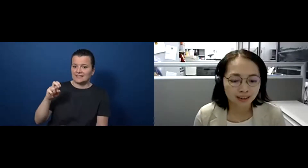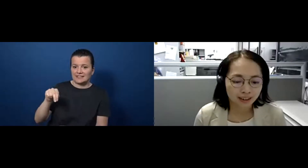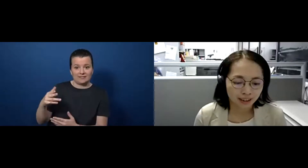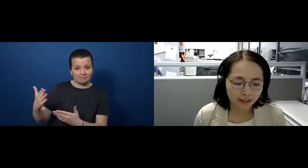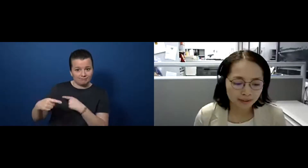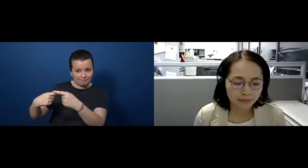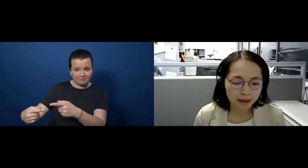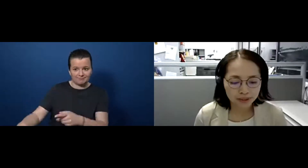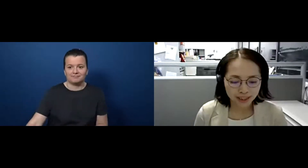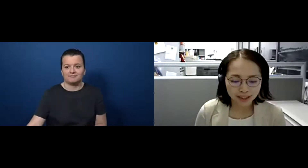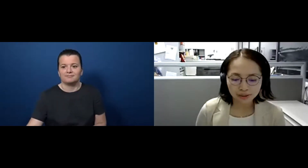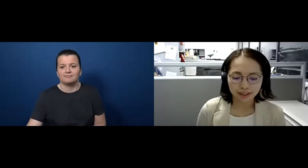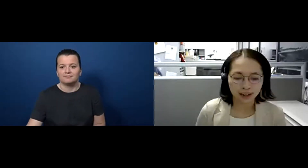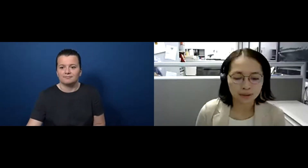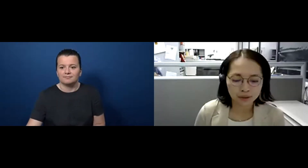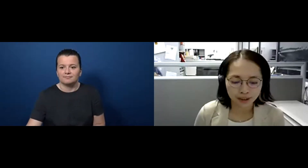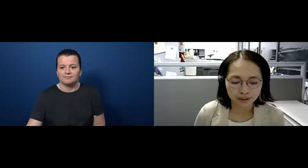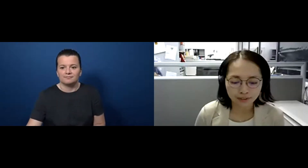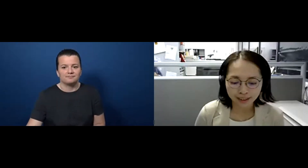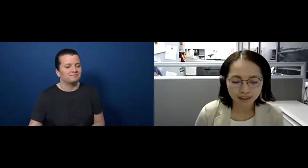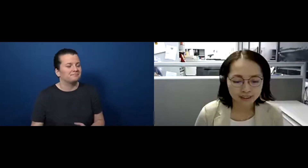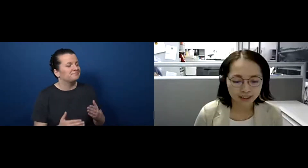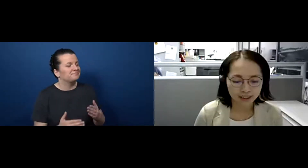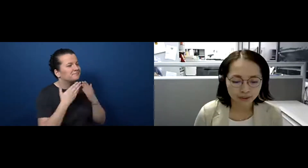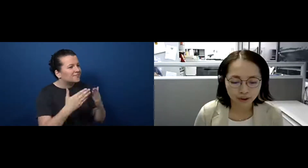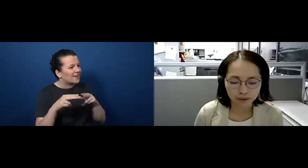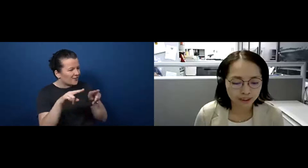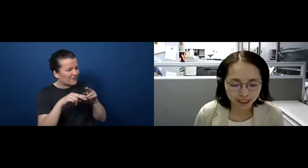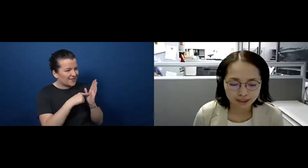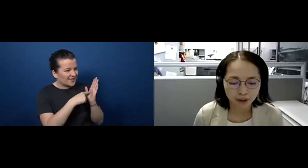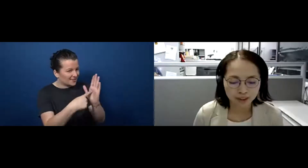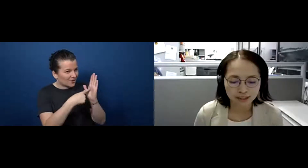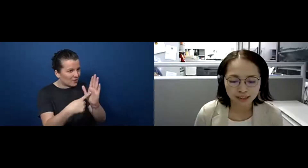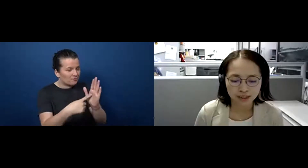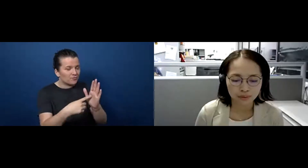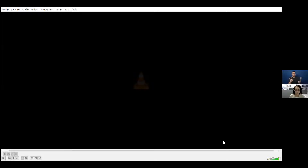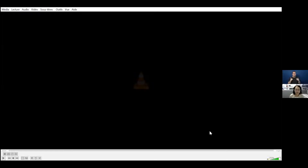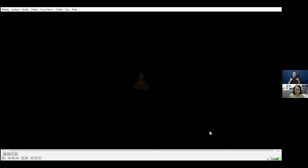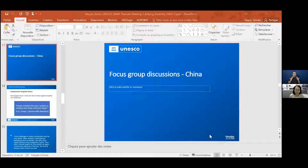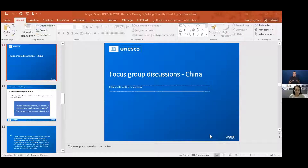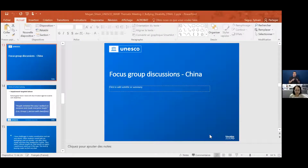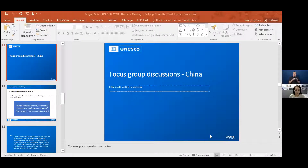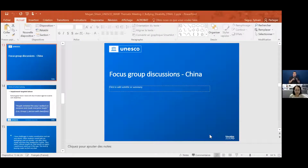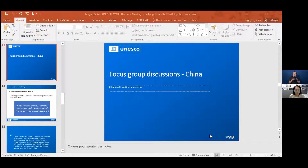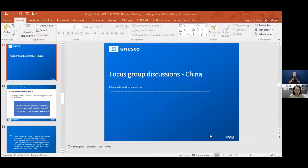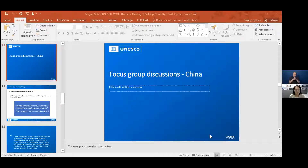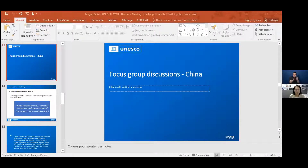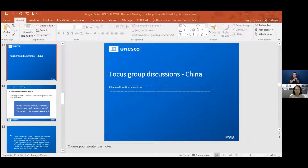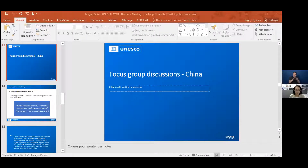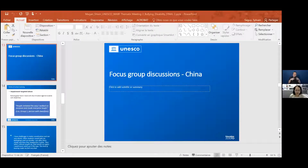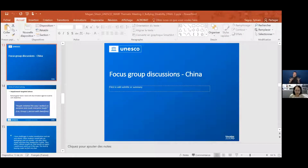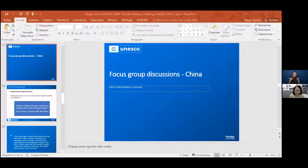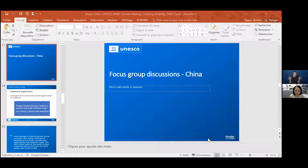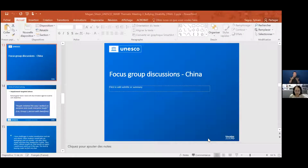And in my presentation, I will share findings and testimonies such as what Li Jun just